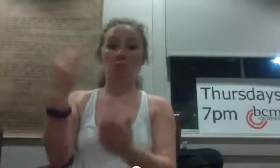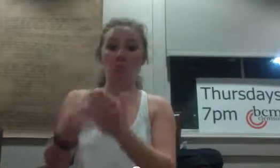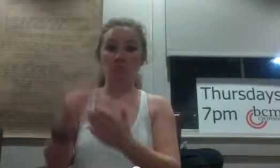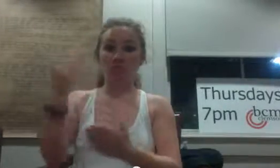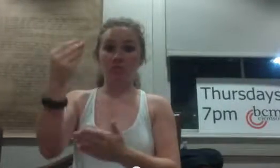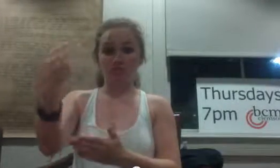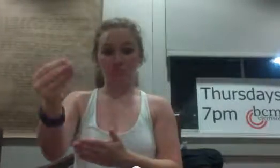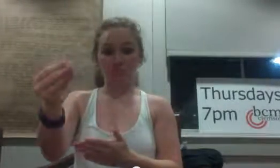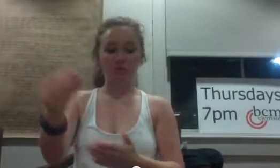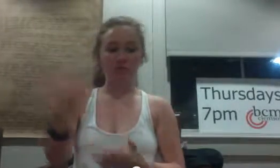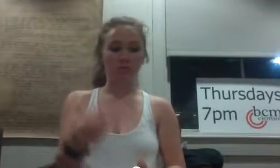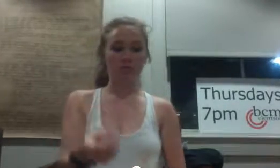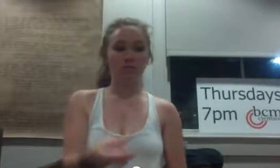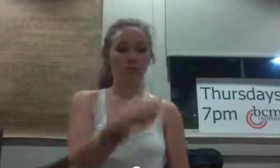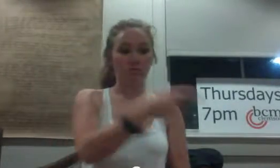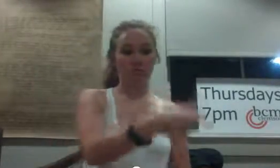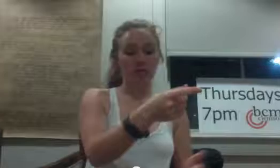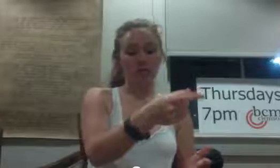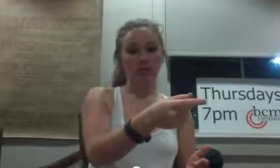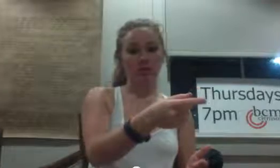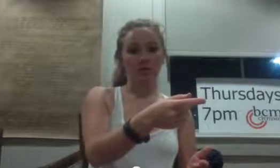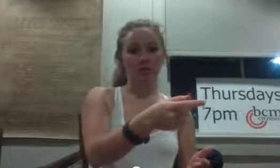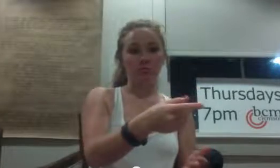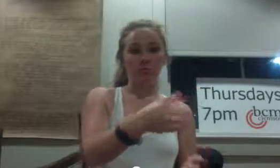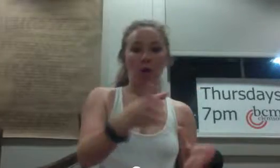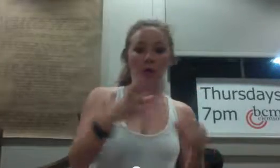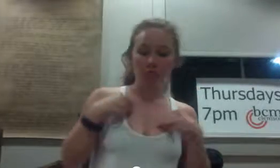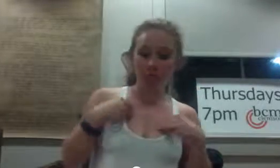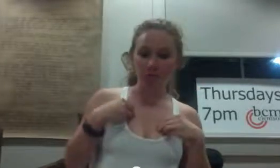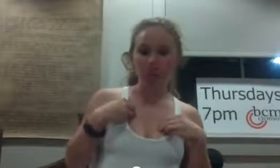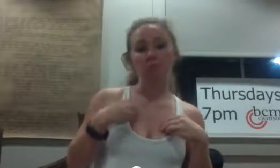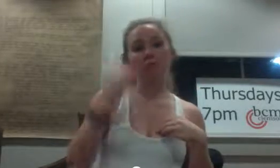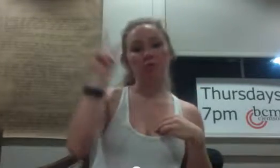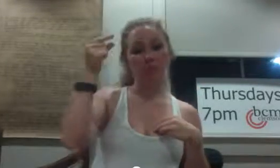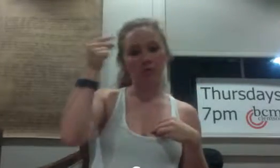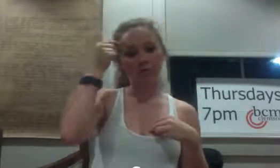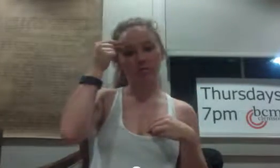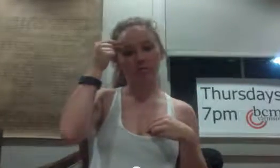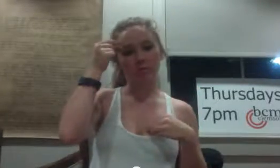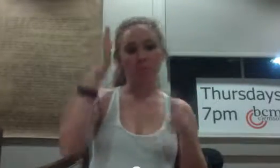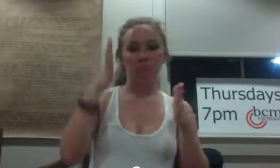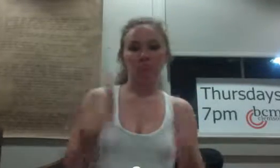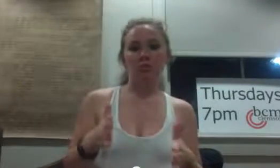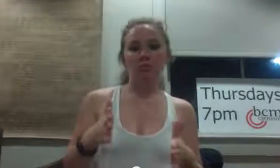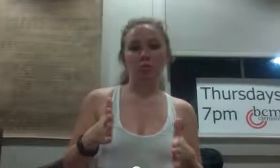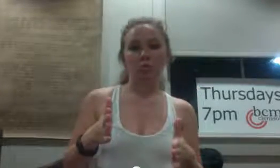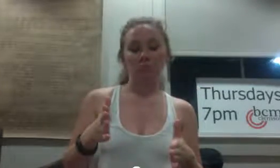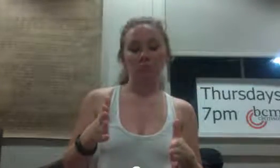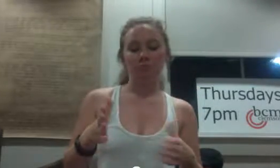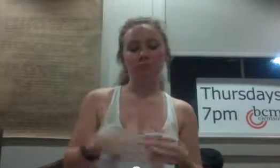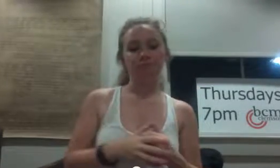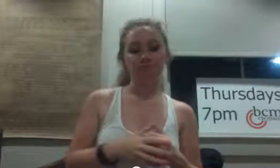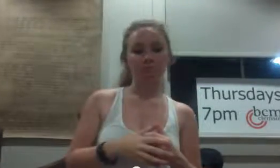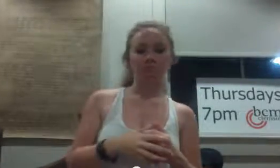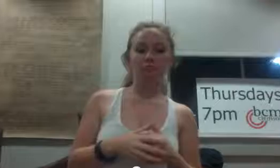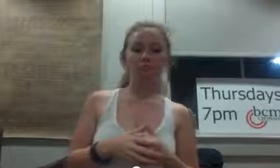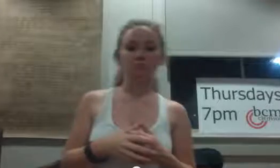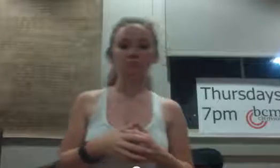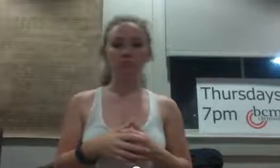The House is responsible for bills about money, and the Senate is responsible for accepting